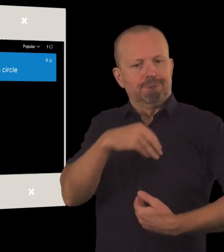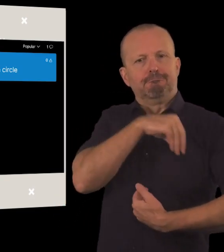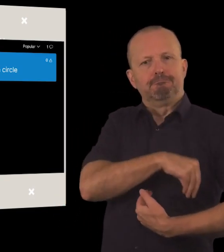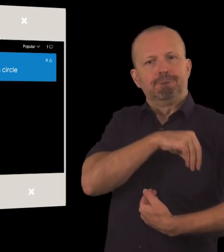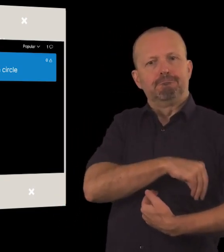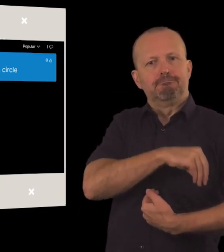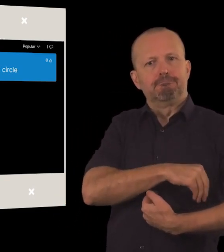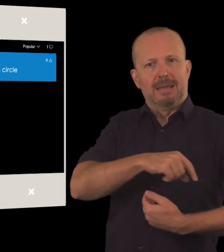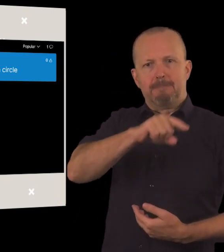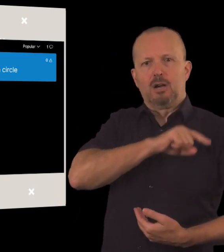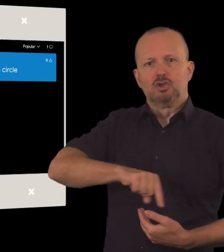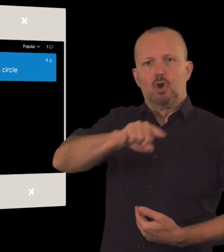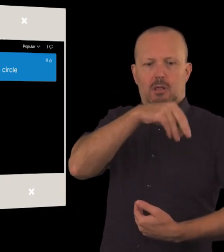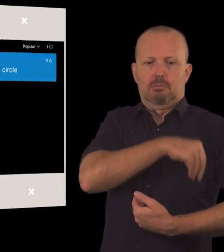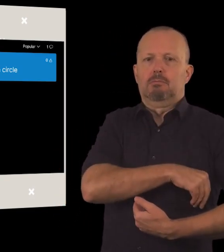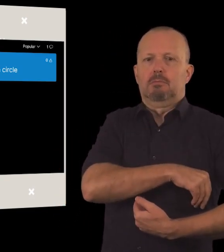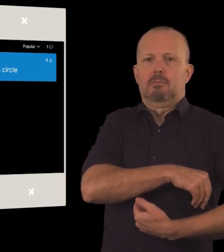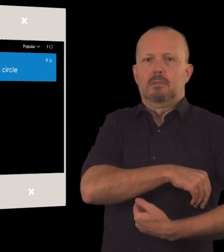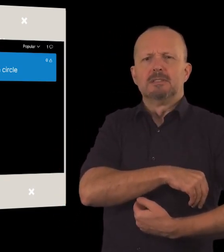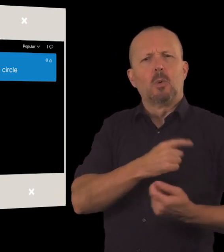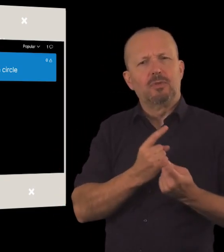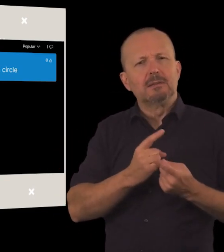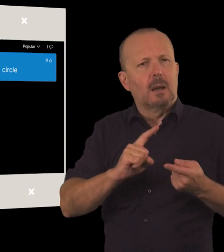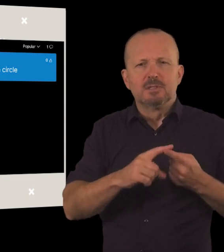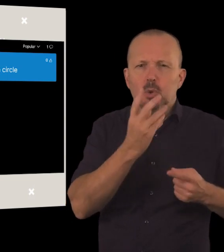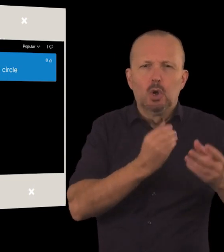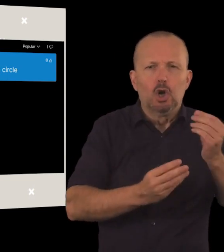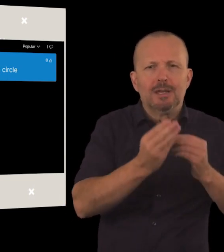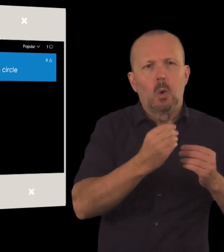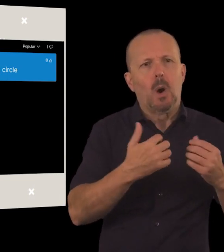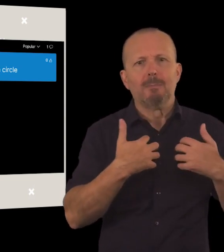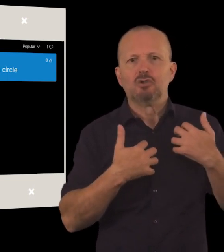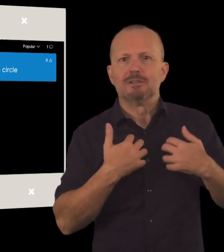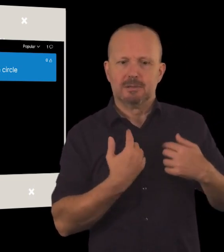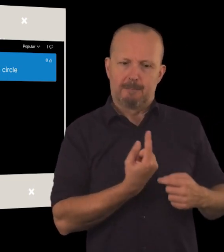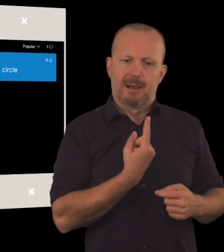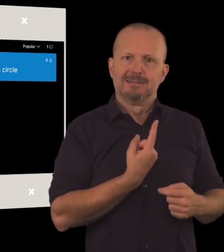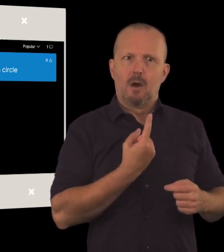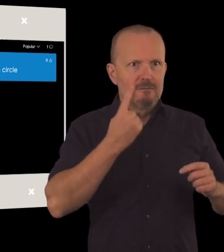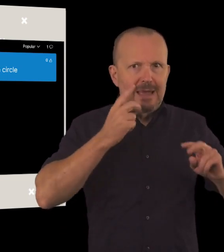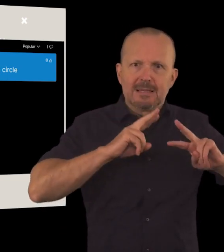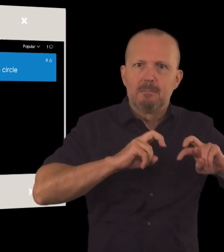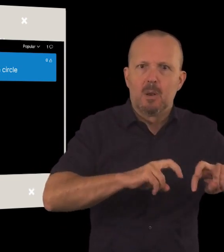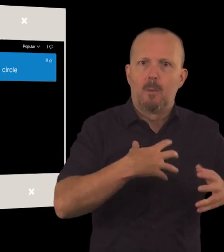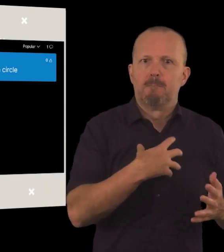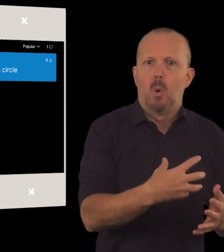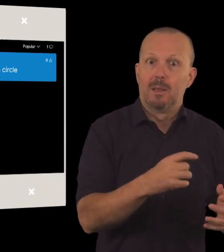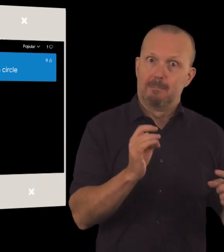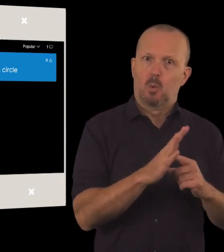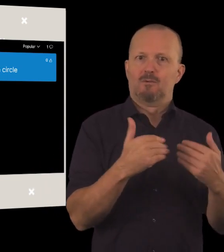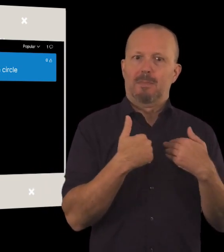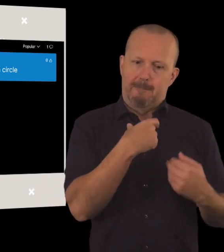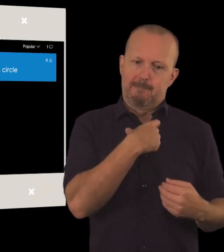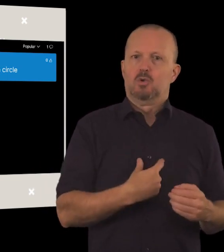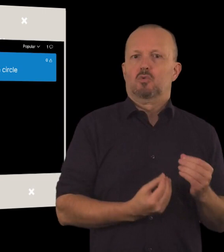much things that I'm still learning and I'm wanting to discover more about that I feel is important for me and my personal growth,